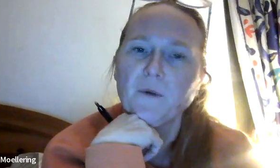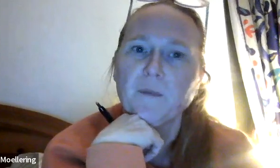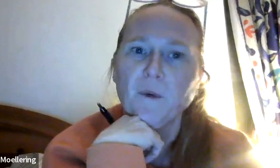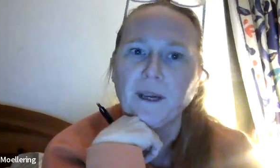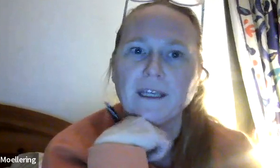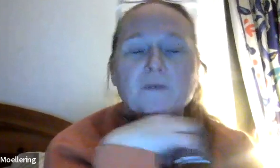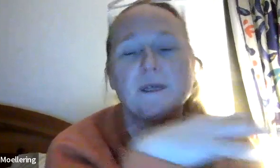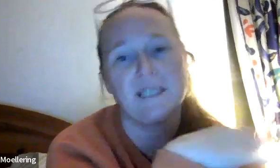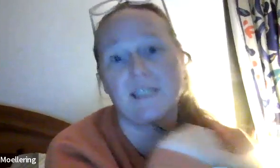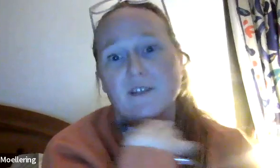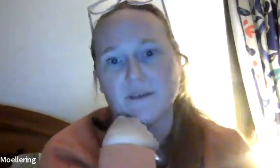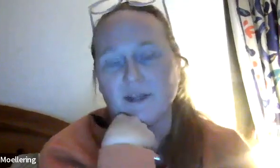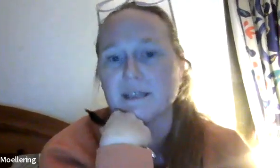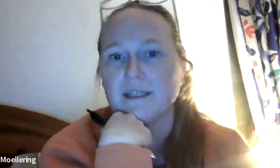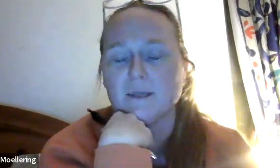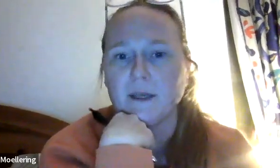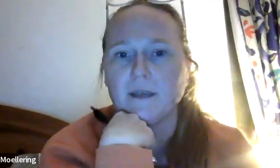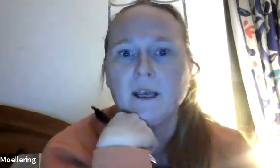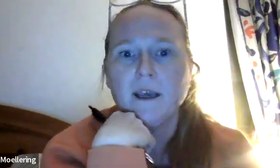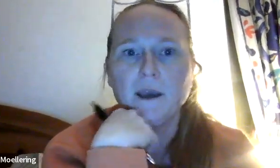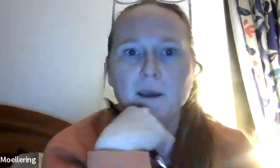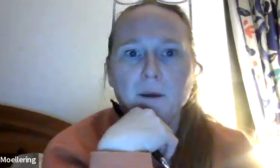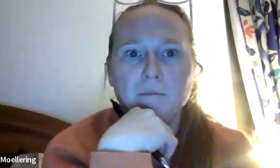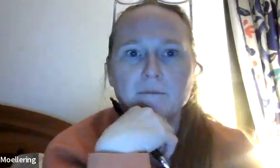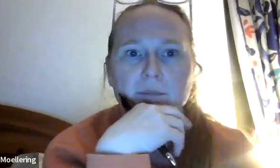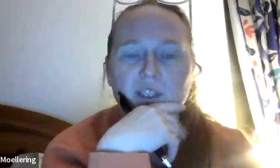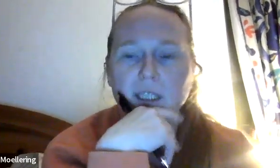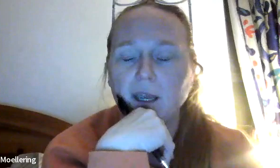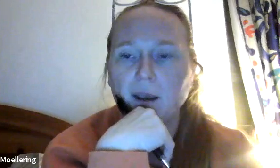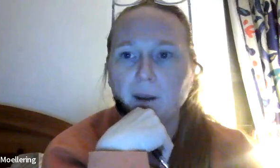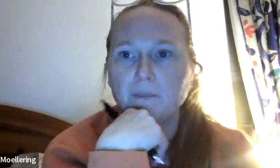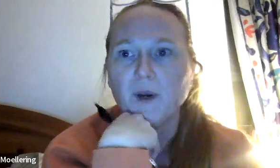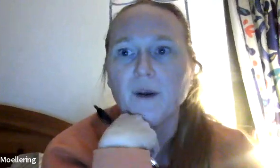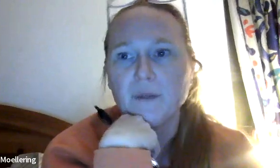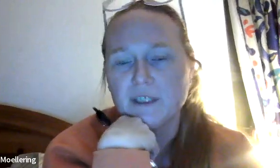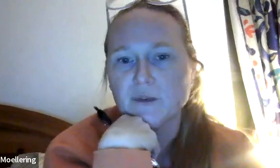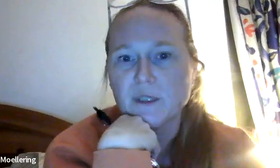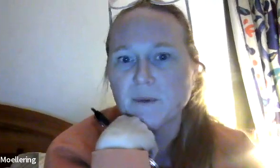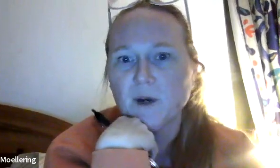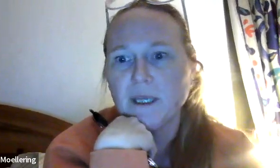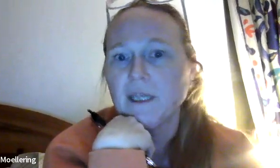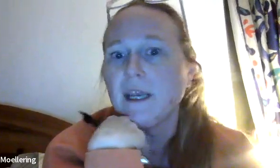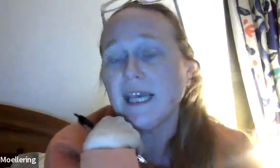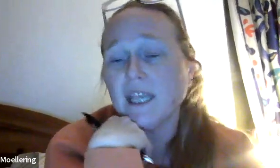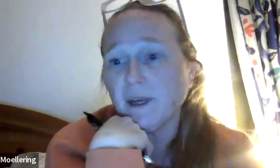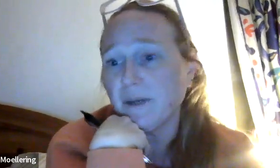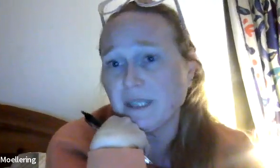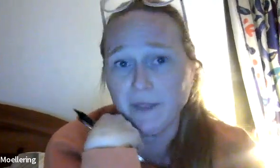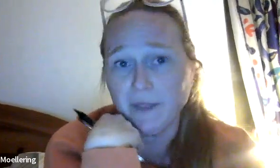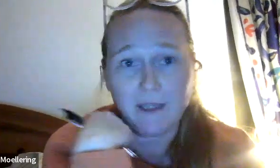one point. It wasn't a series of lessons, but she did a program with the children's department, and that might be something that they would